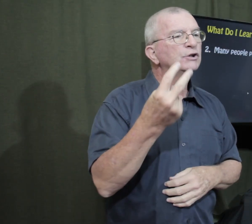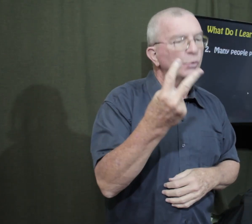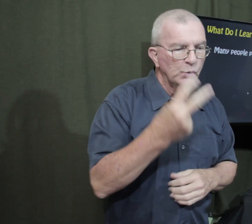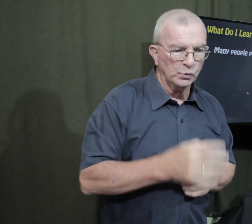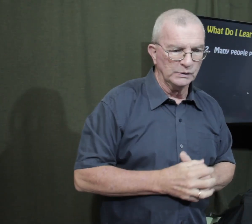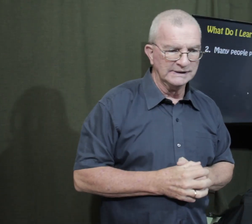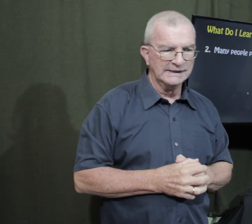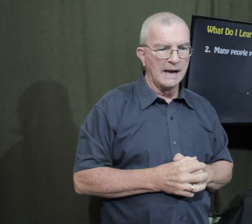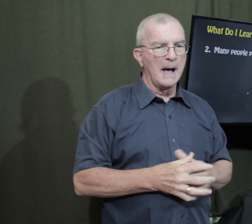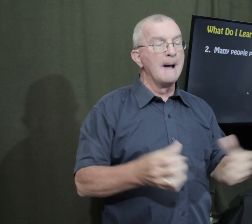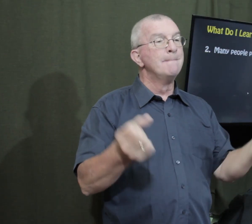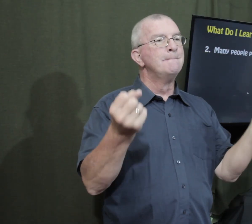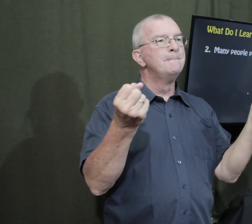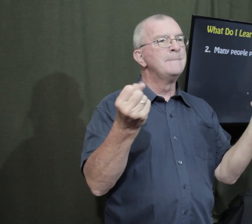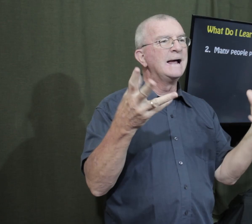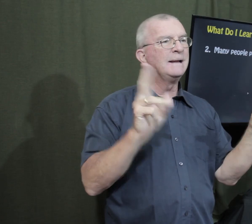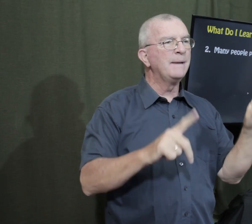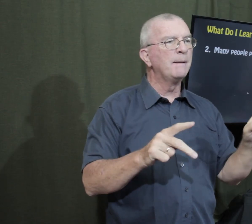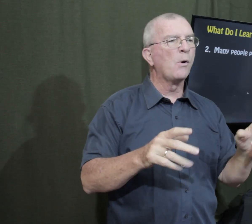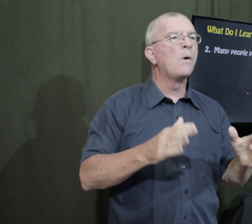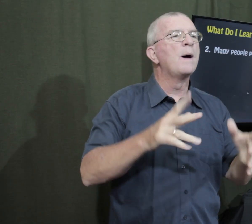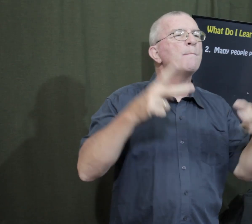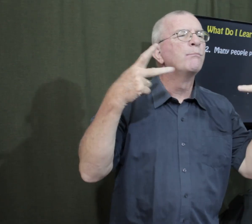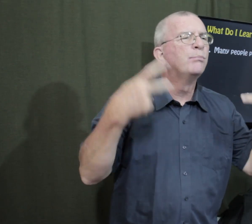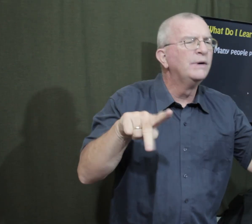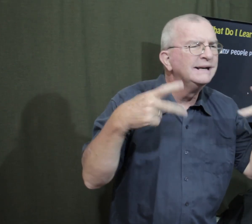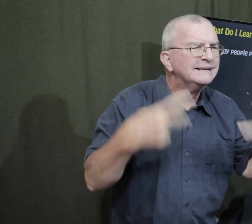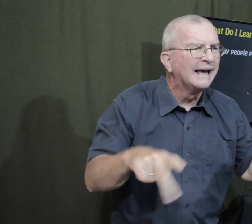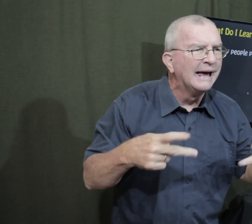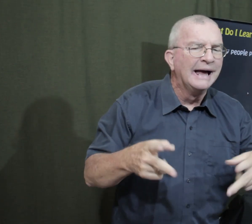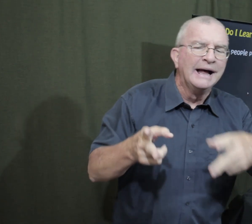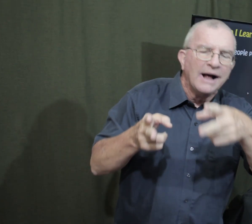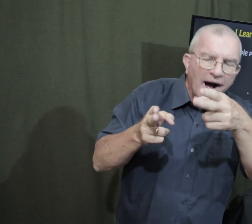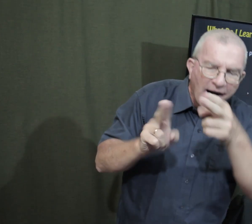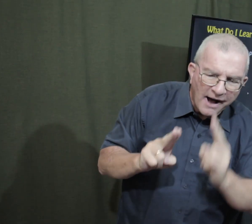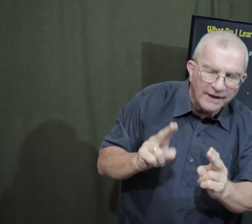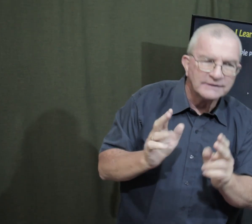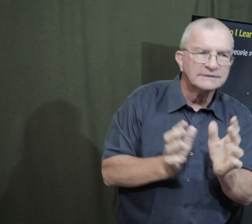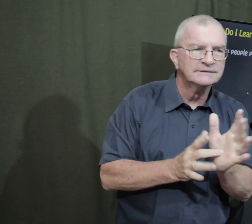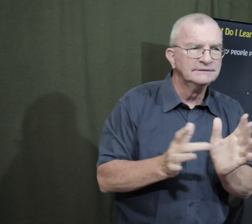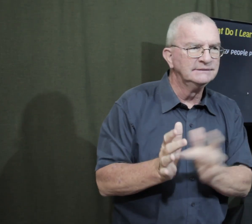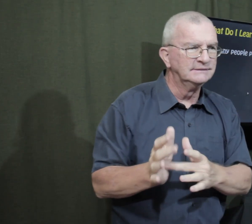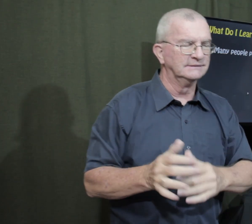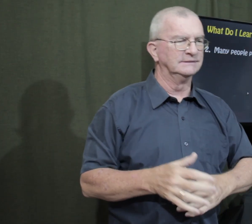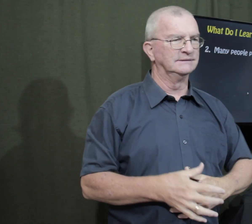Number two, many people pretend to honor Jesus.